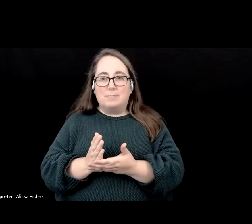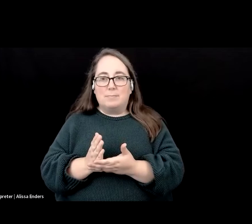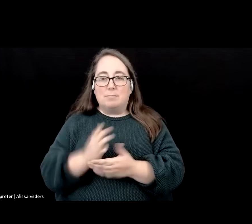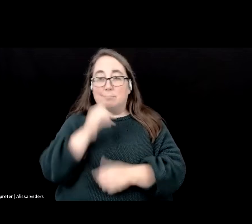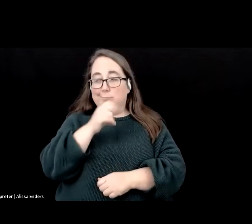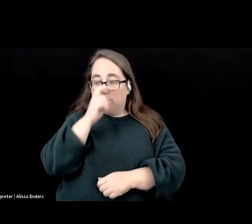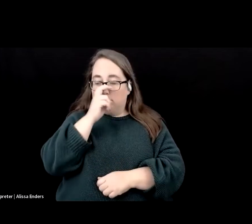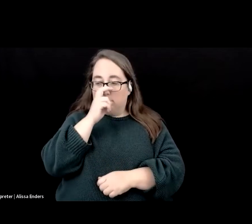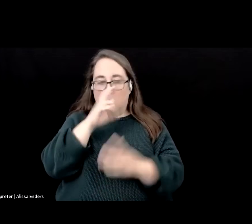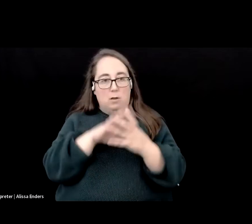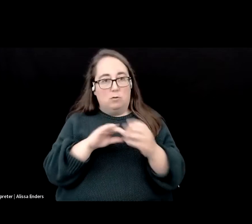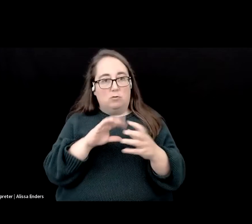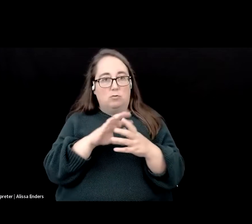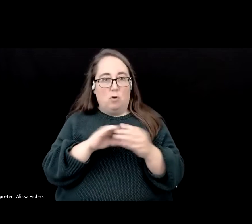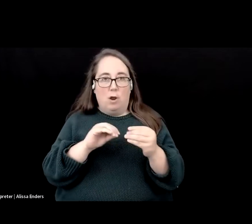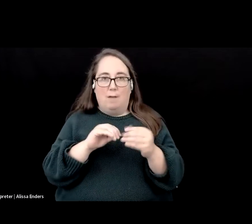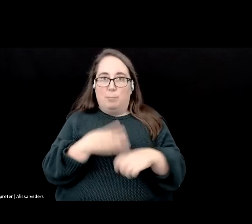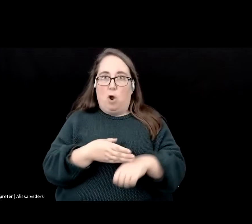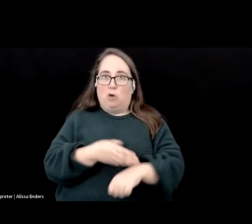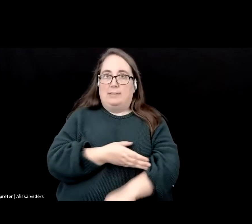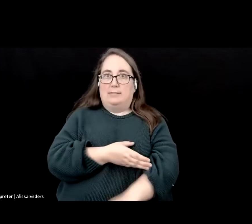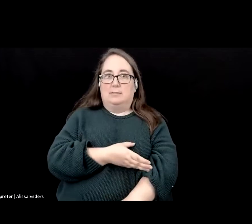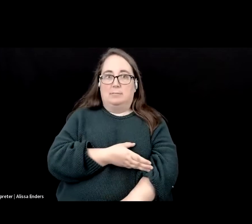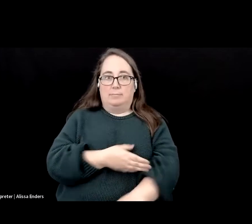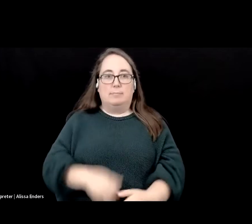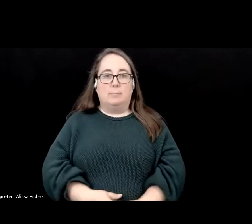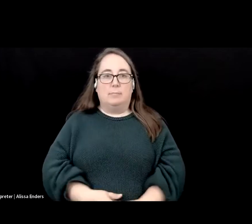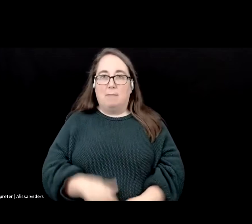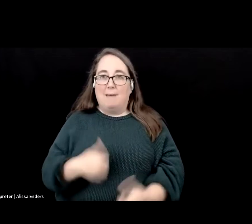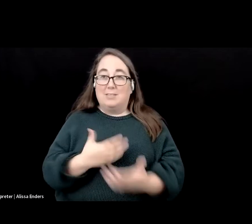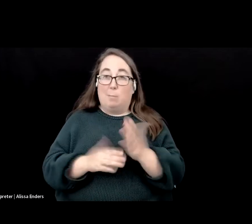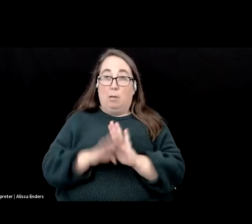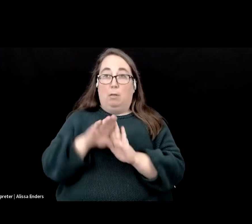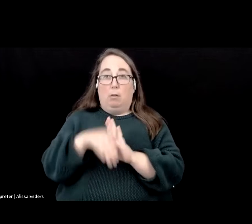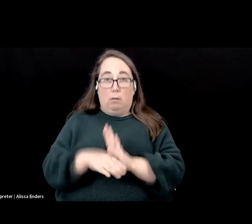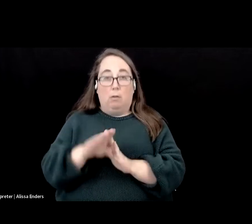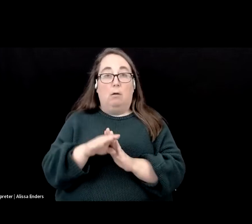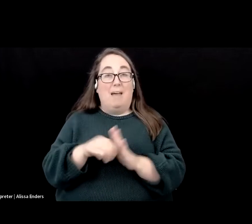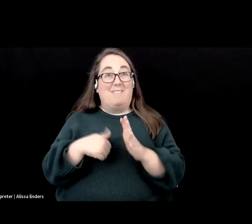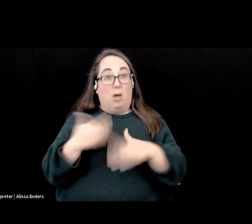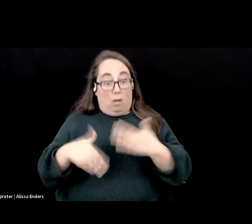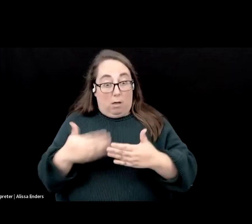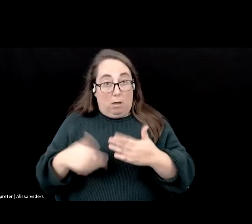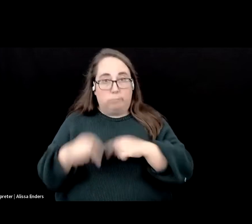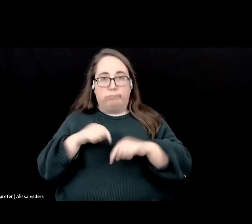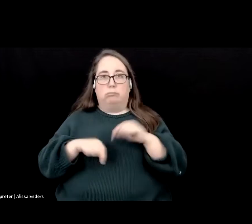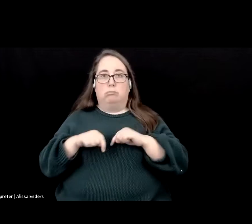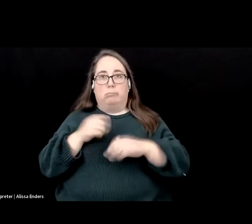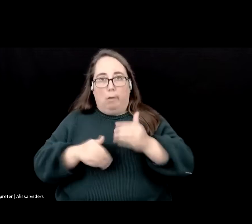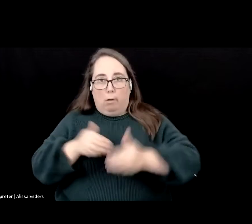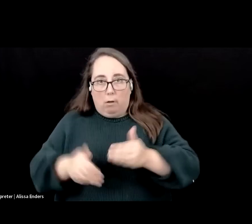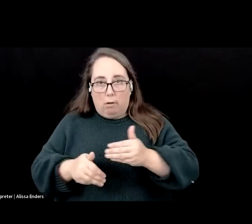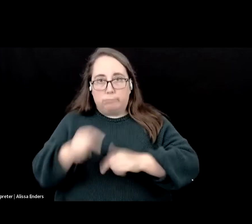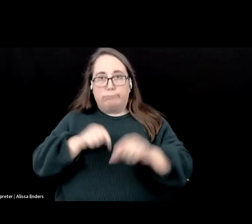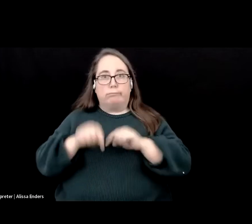strictly a story of progress. There's an up and a down. There's a progress and a regress. And so as